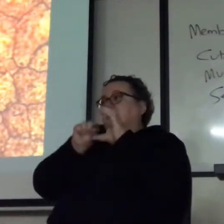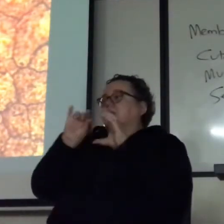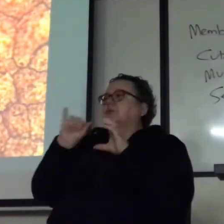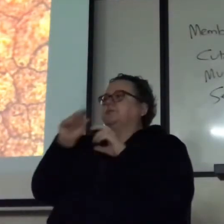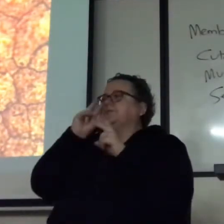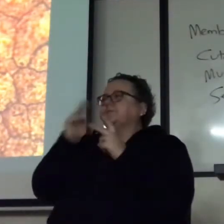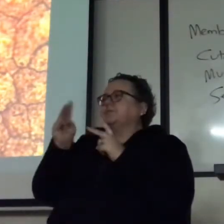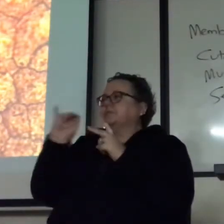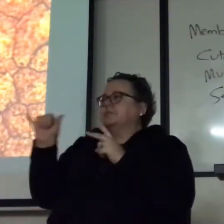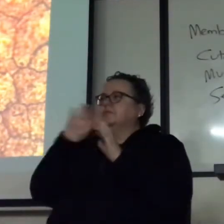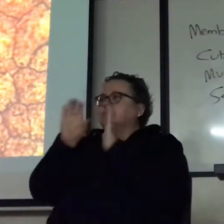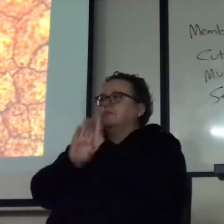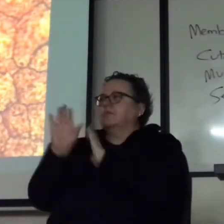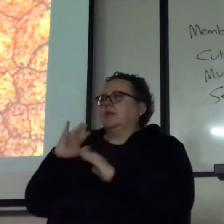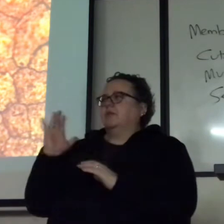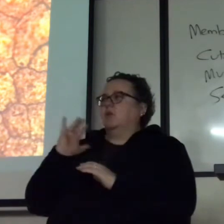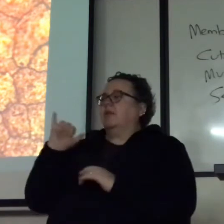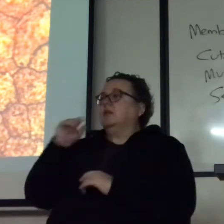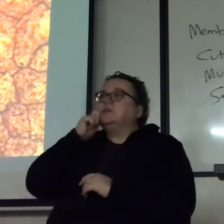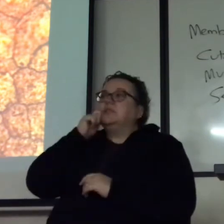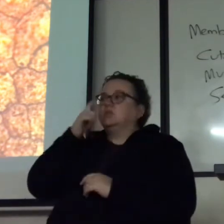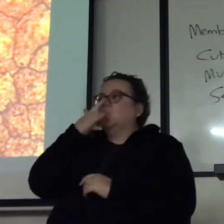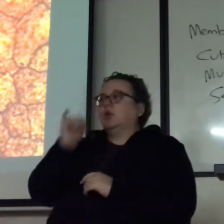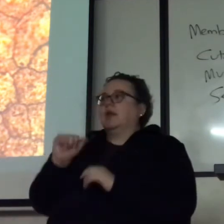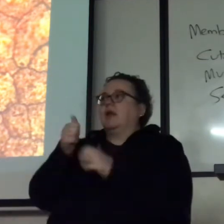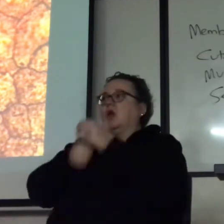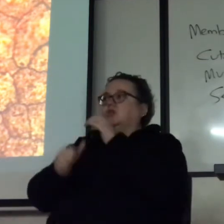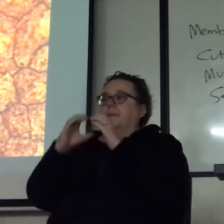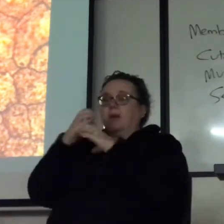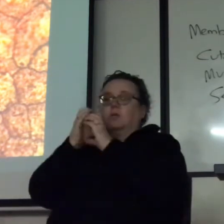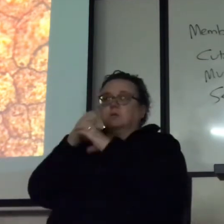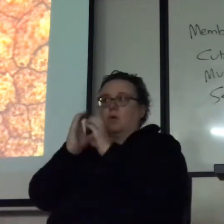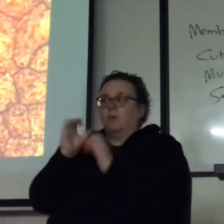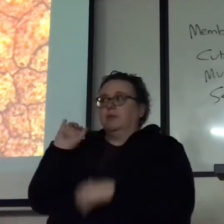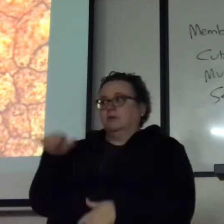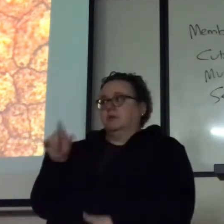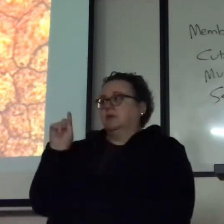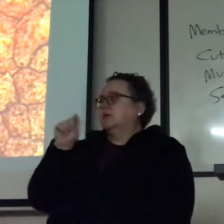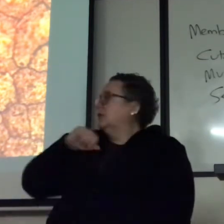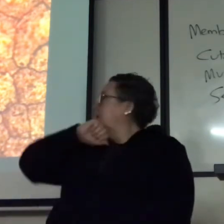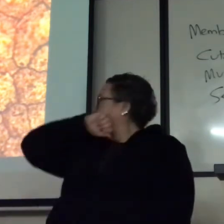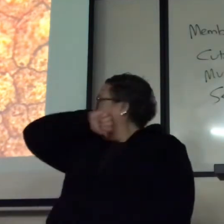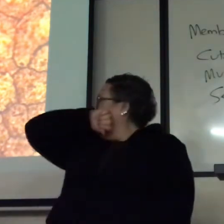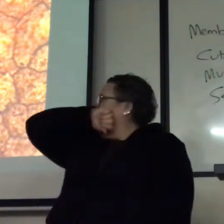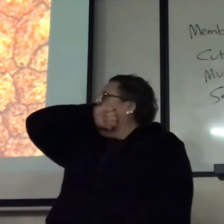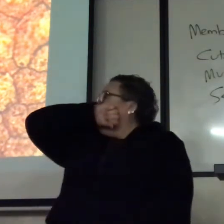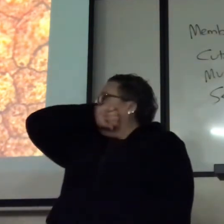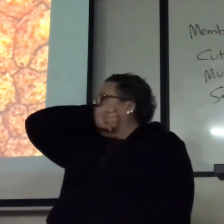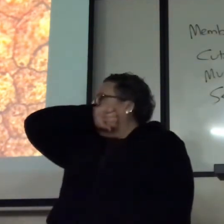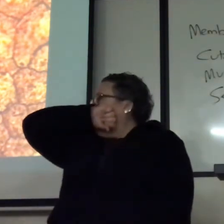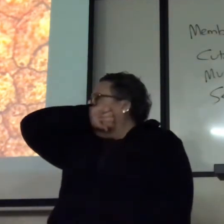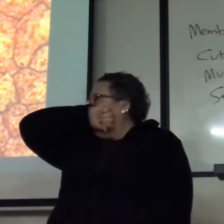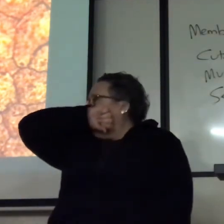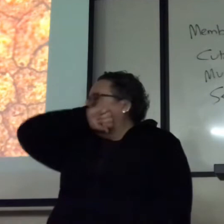what the tissue appears like under the microscope. Again, that's mesothelium.